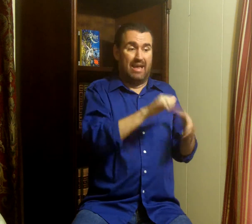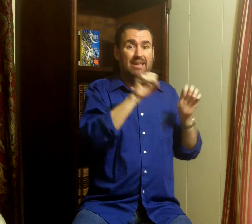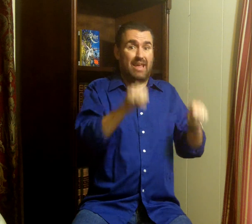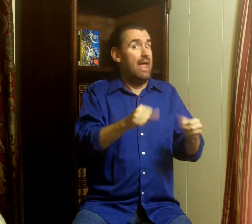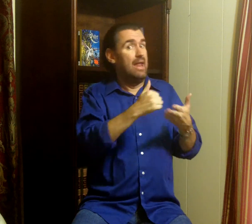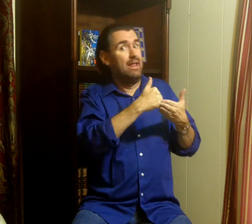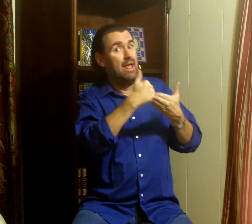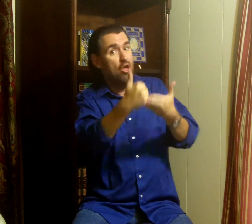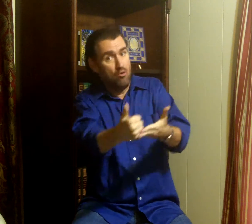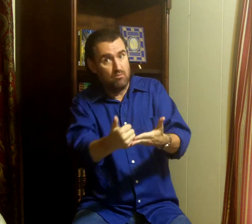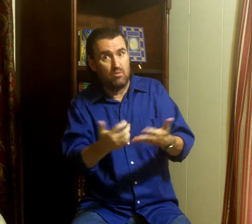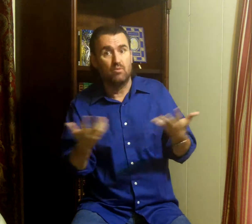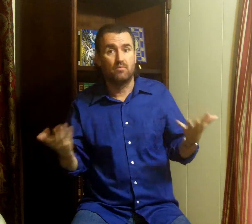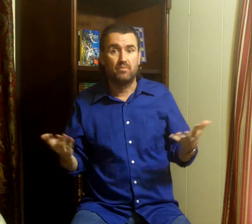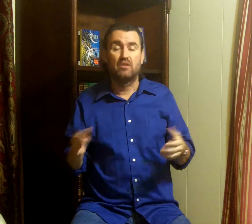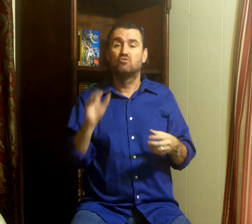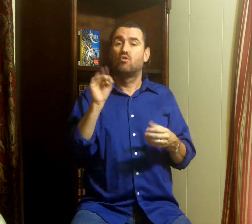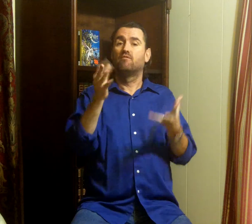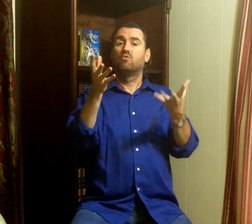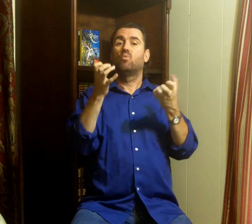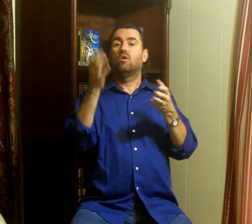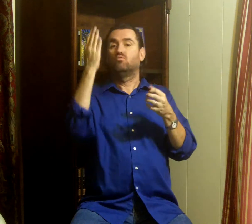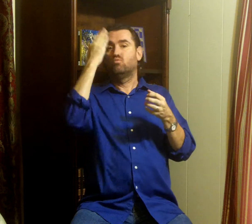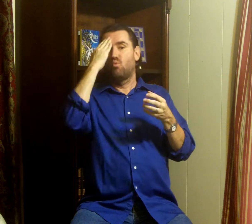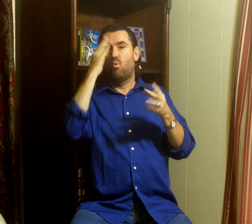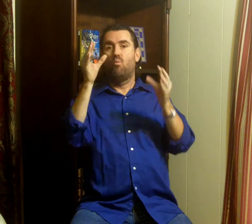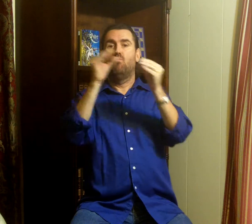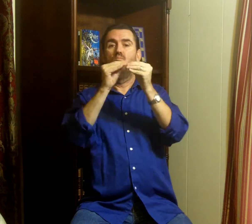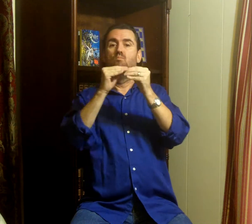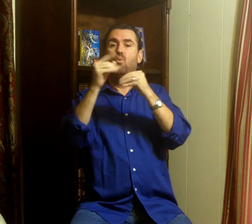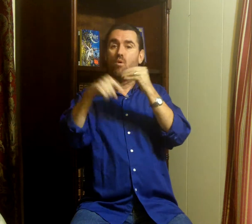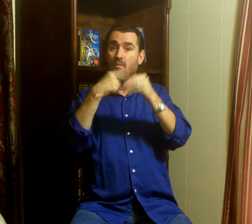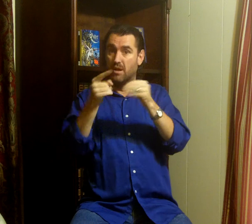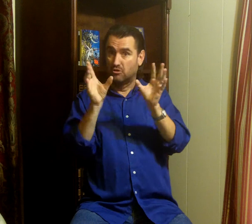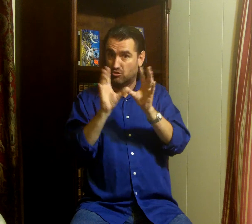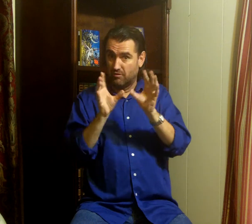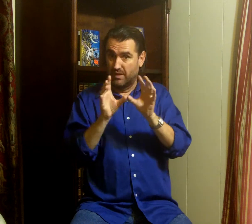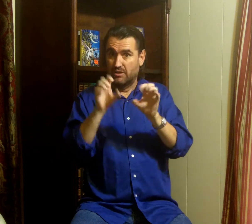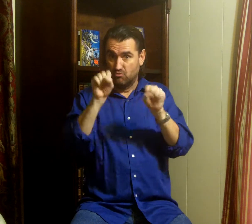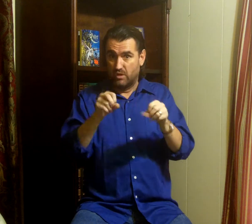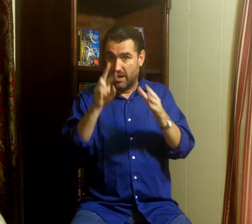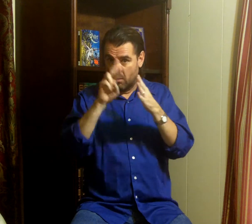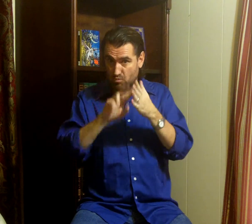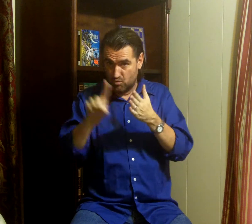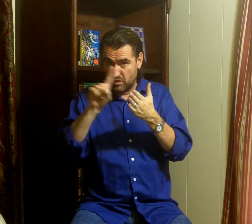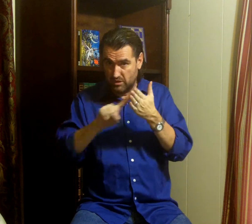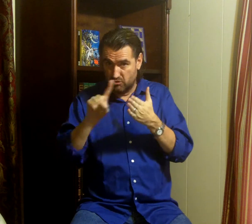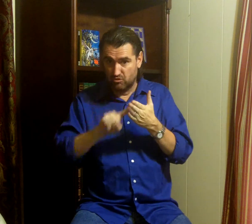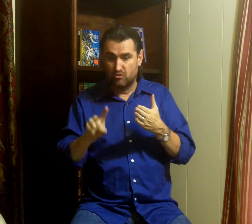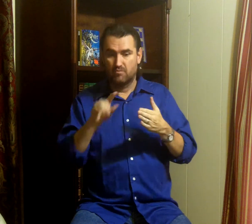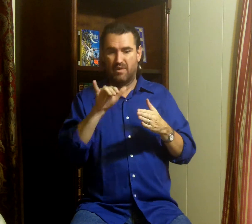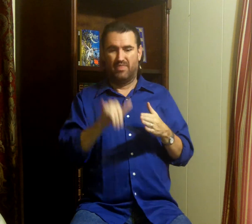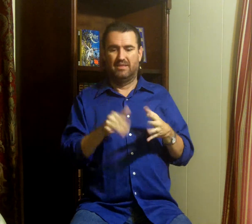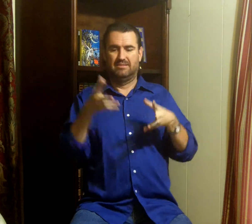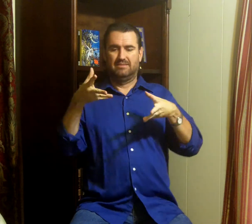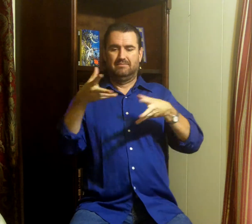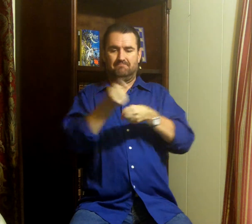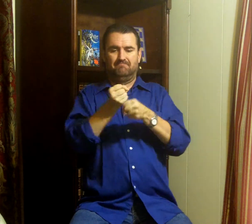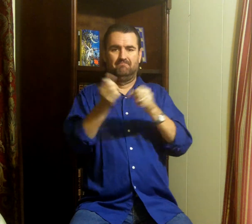anything else that you want to know about certification, I'm sure you can research it out, but this is some comparison of the 3 certifications that